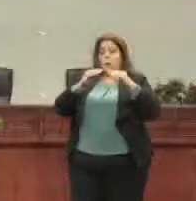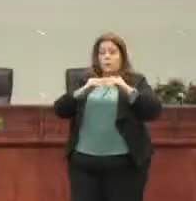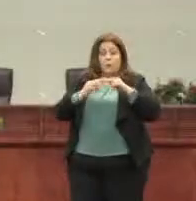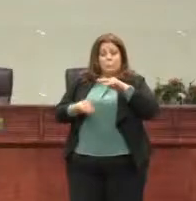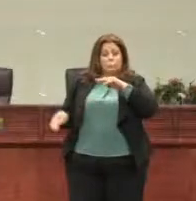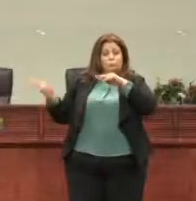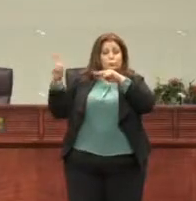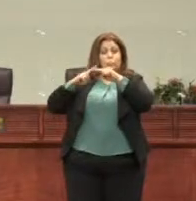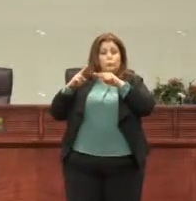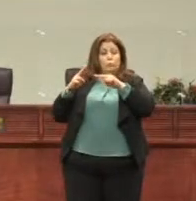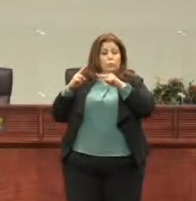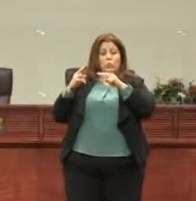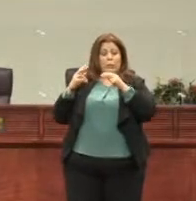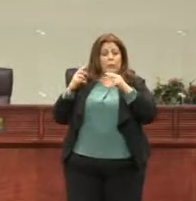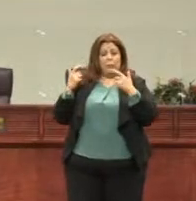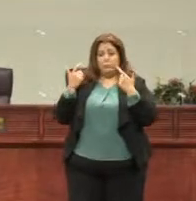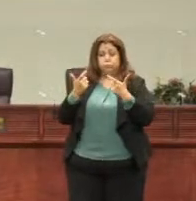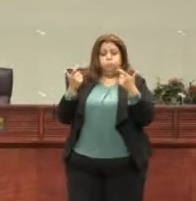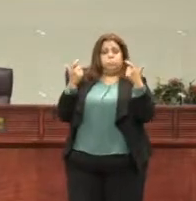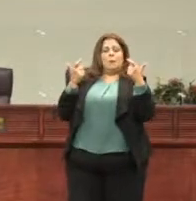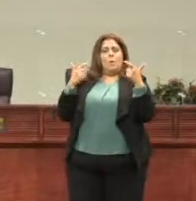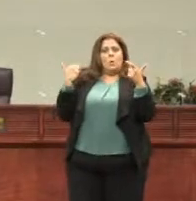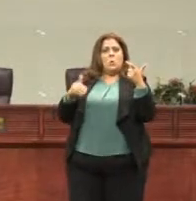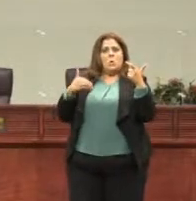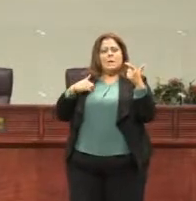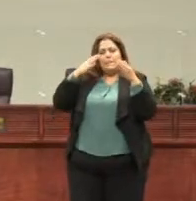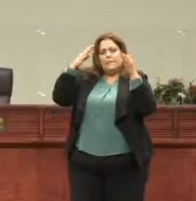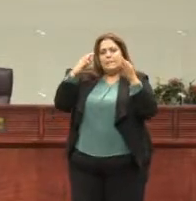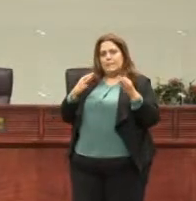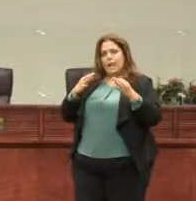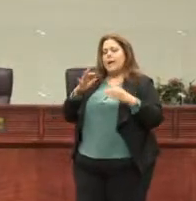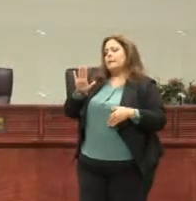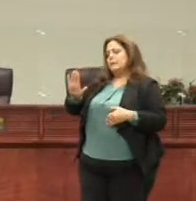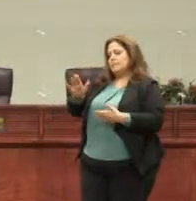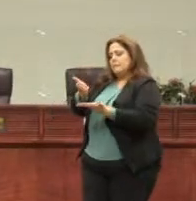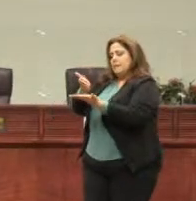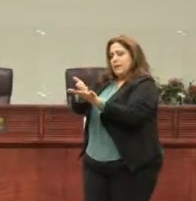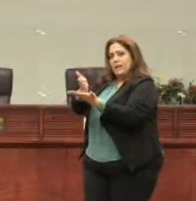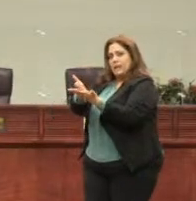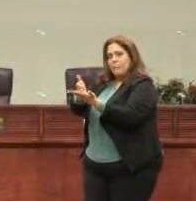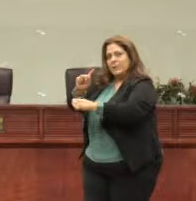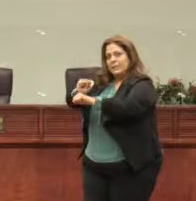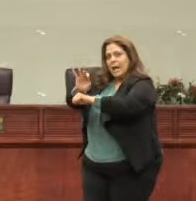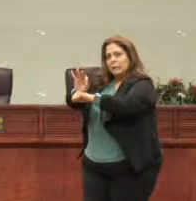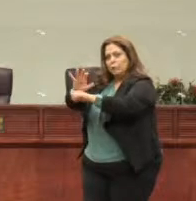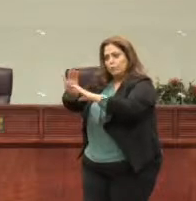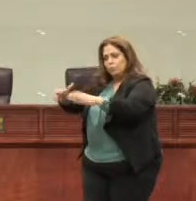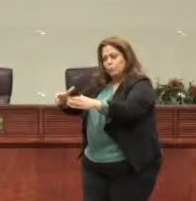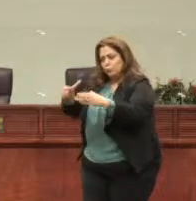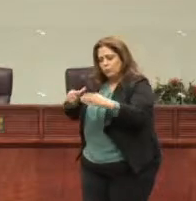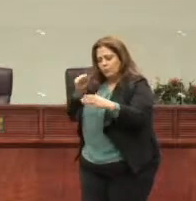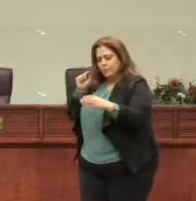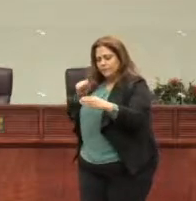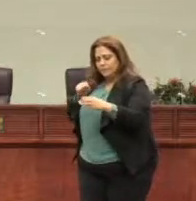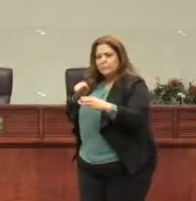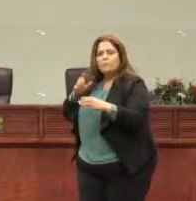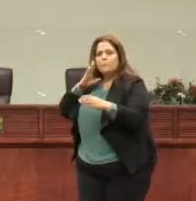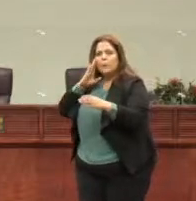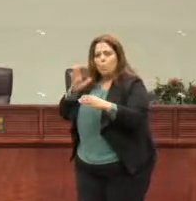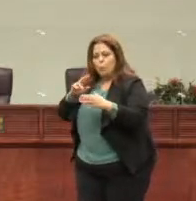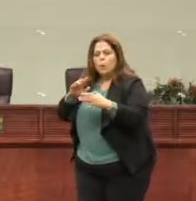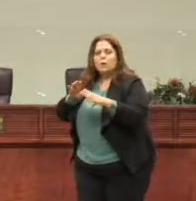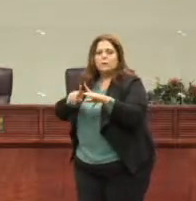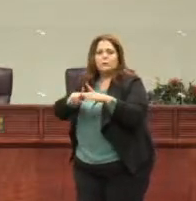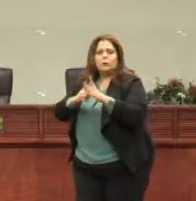County Economic Recovery Task Force so that our businesses could have a say in how we tackle